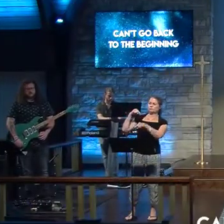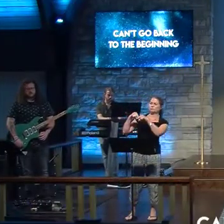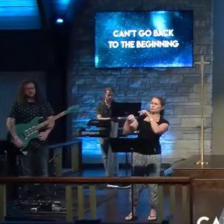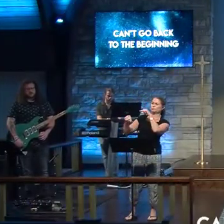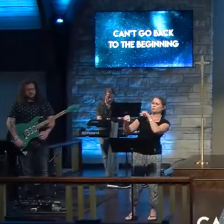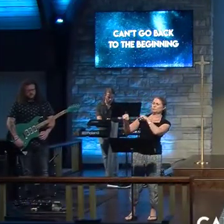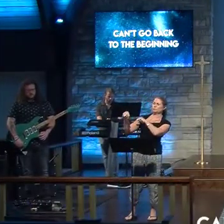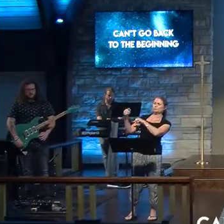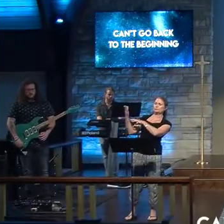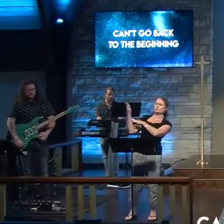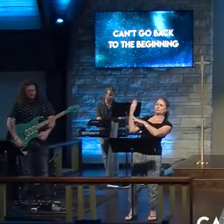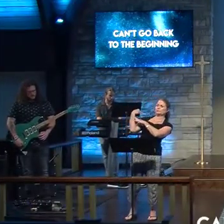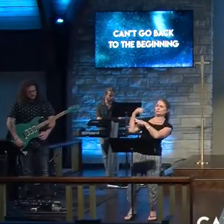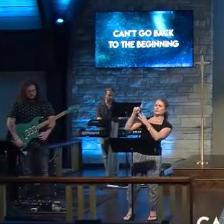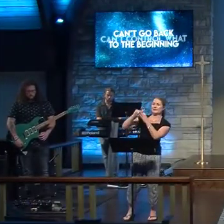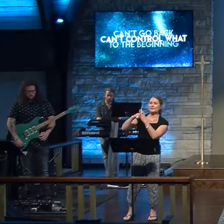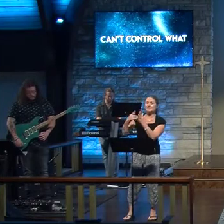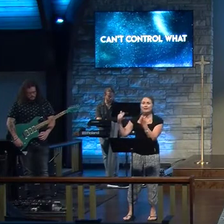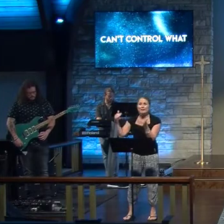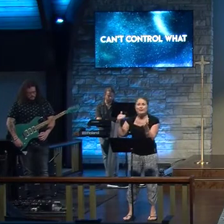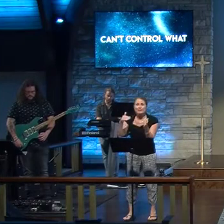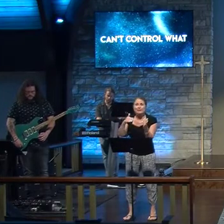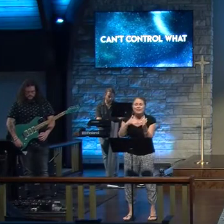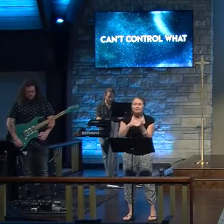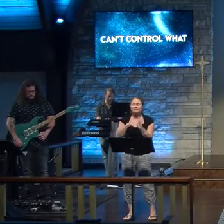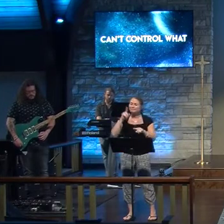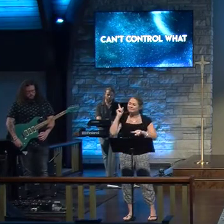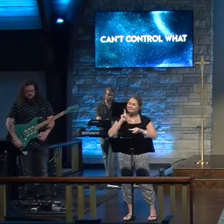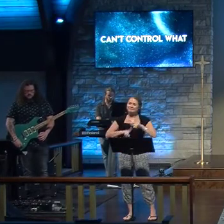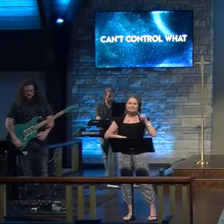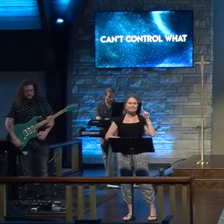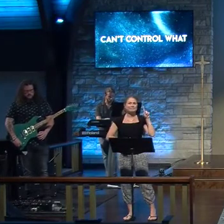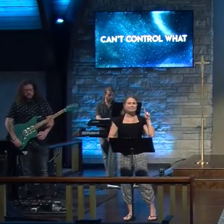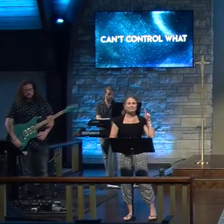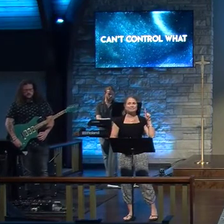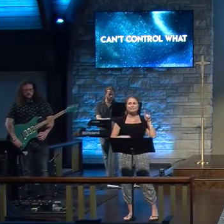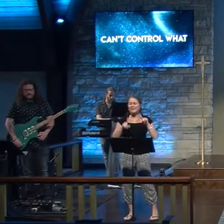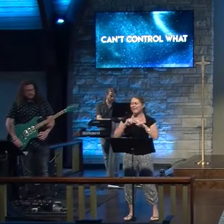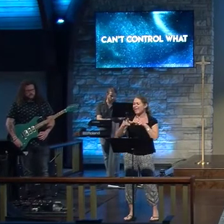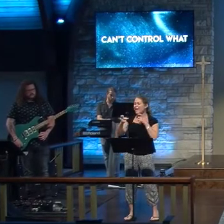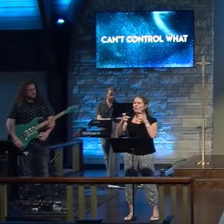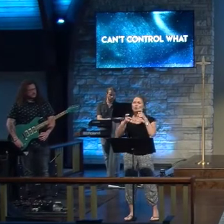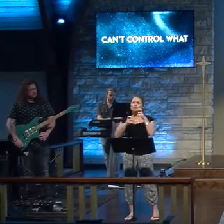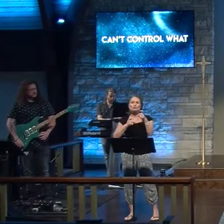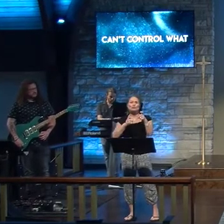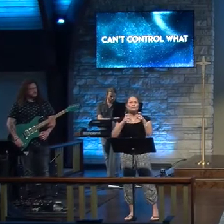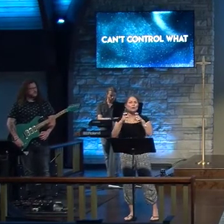Go back to the beginning.